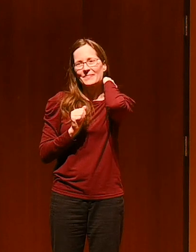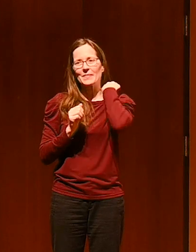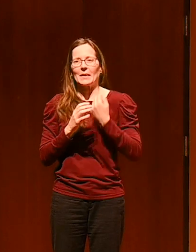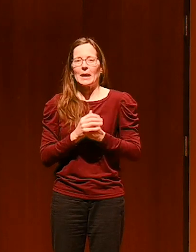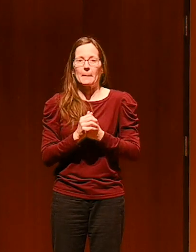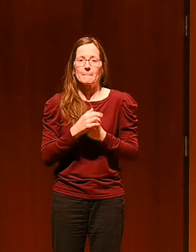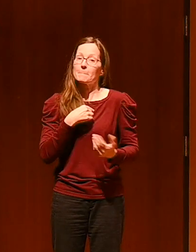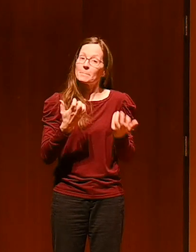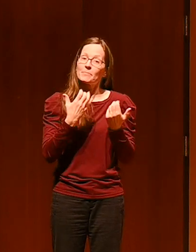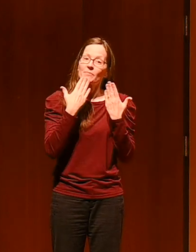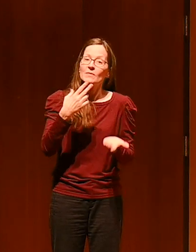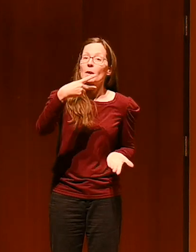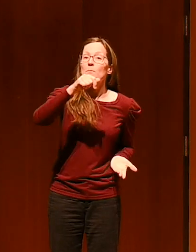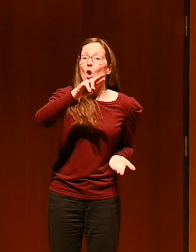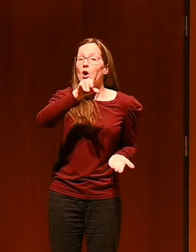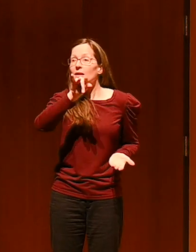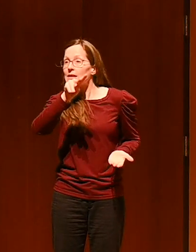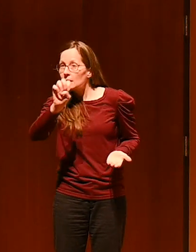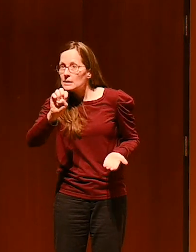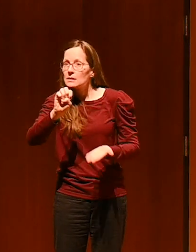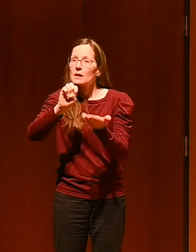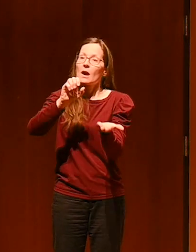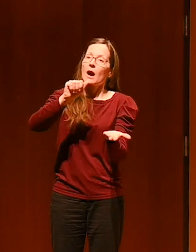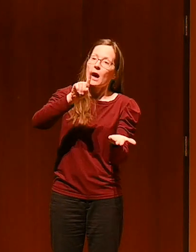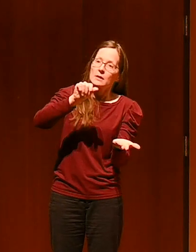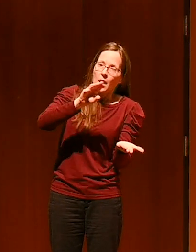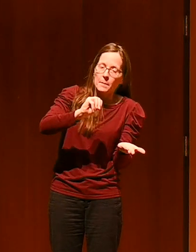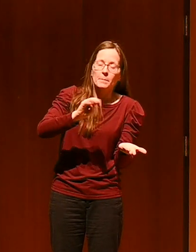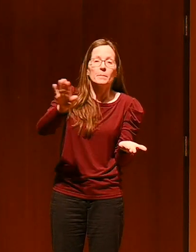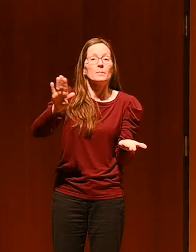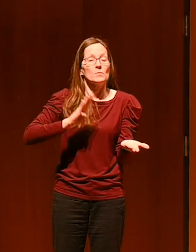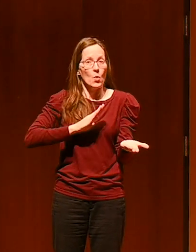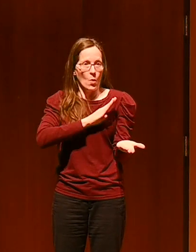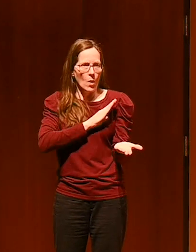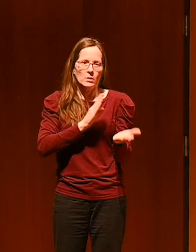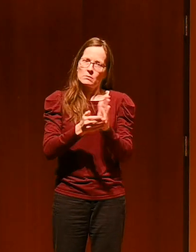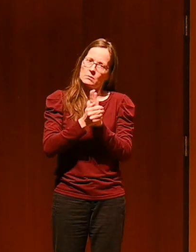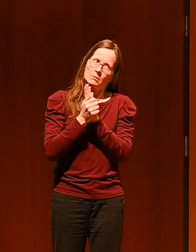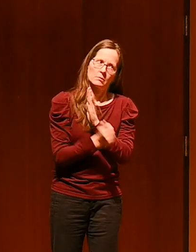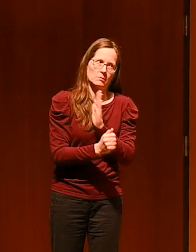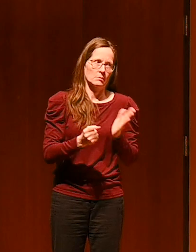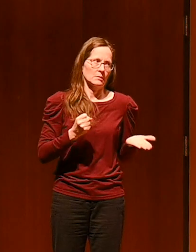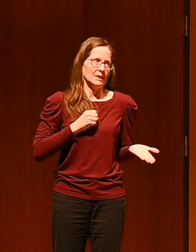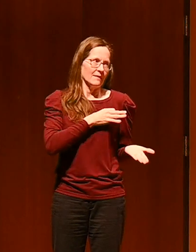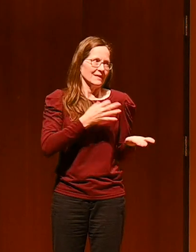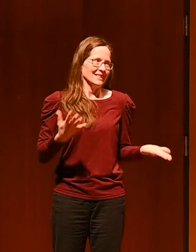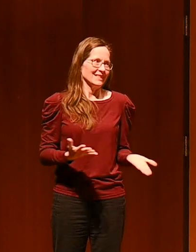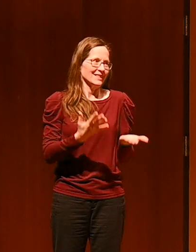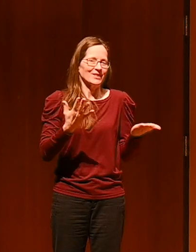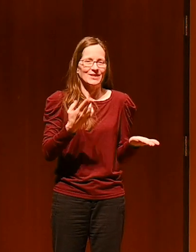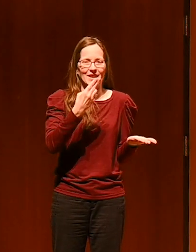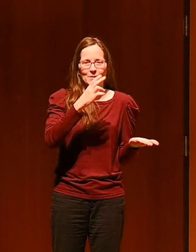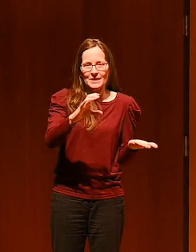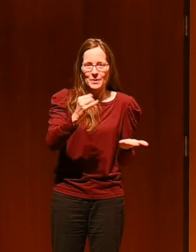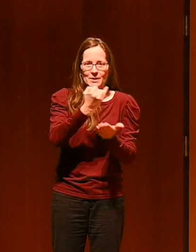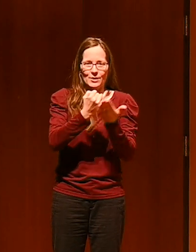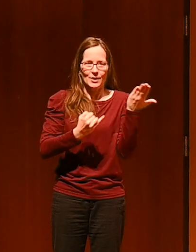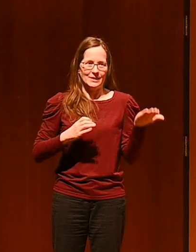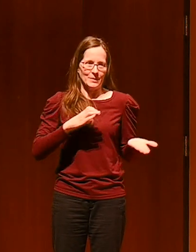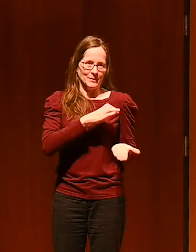I want to thank Colleen, Adam, and the board, and the talented staff here at the Howard County Arts